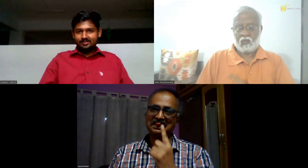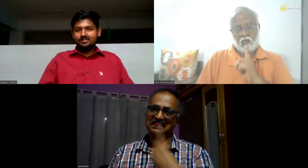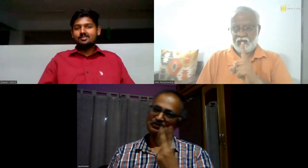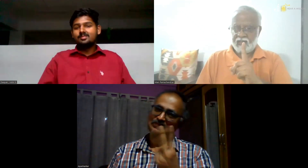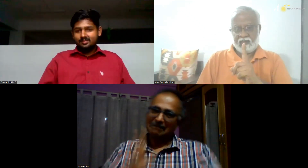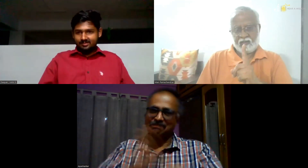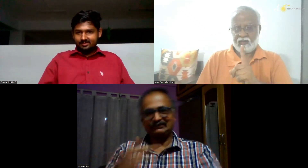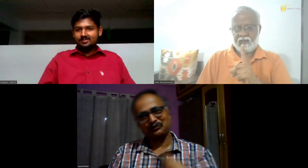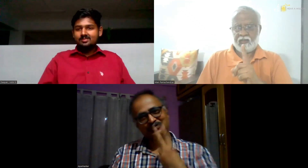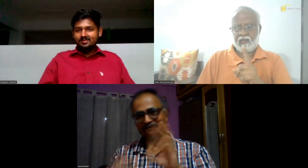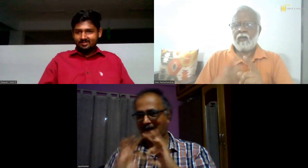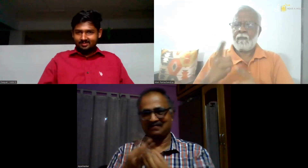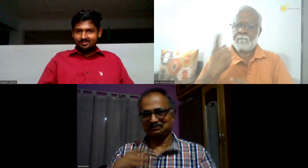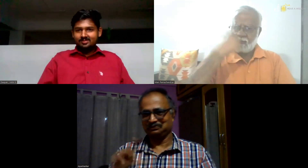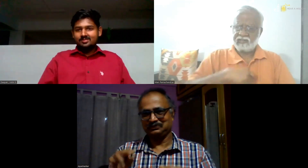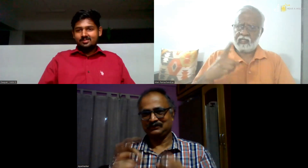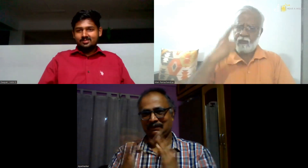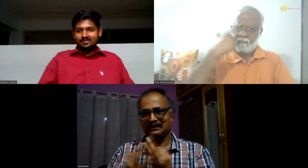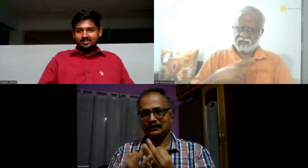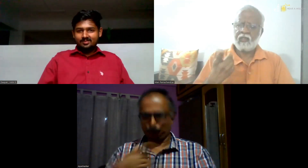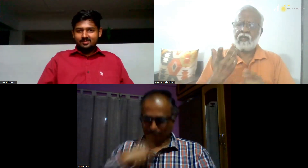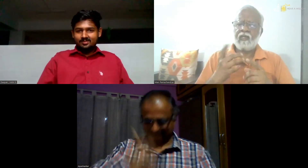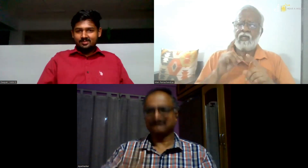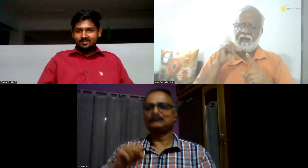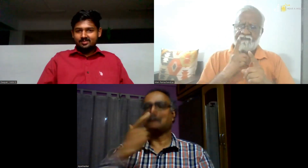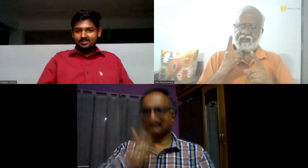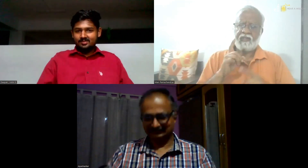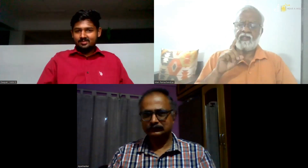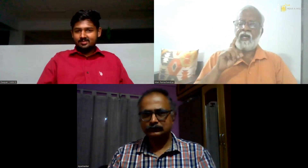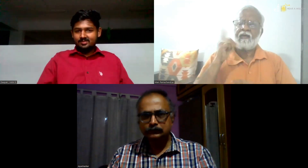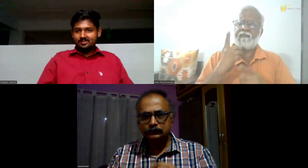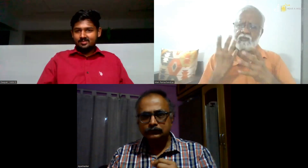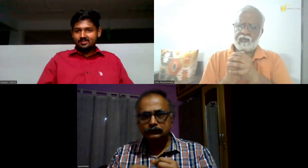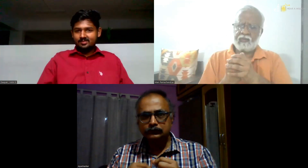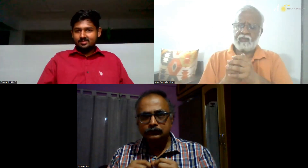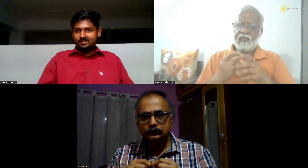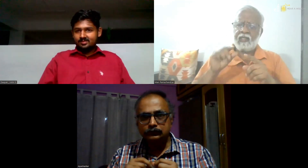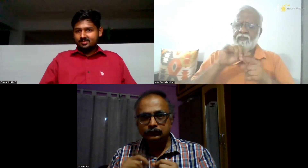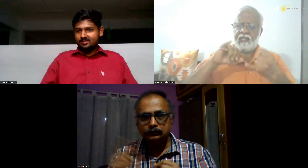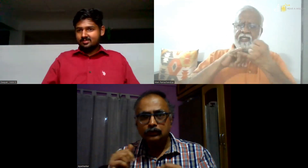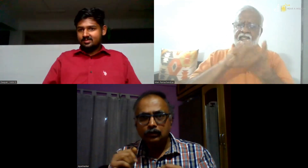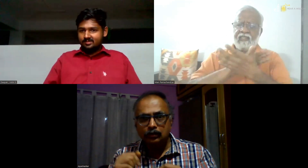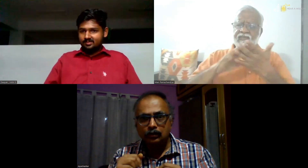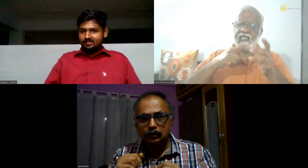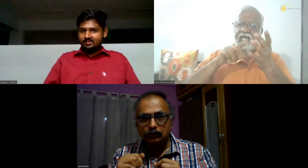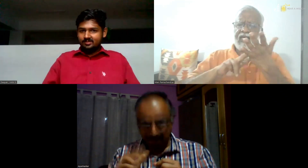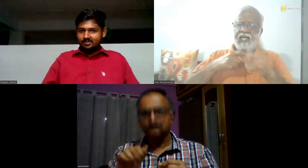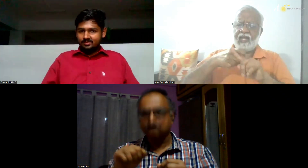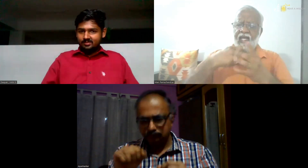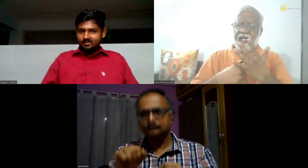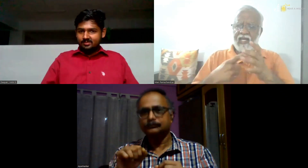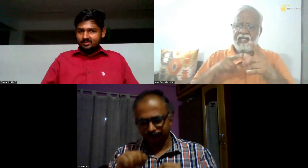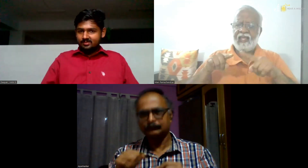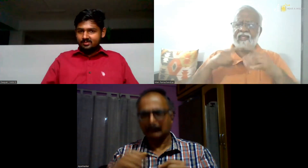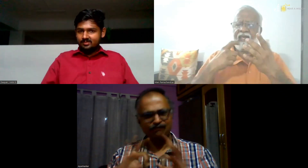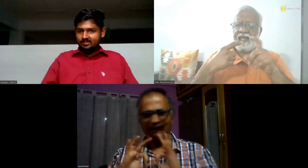I went alone. You went alone, not other people. So I mean, you went along with the deaf